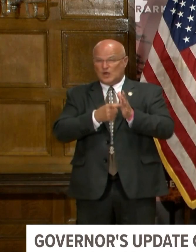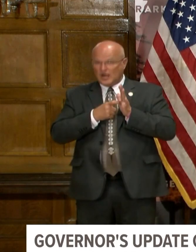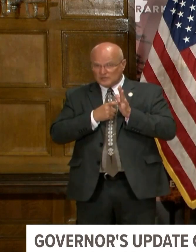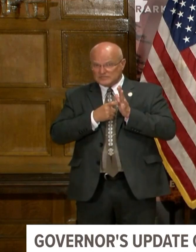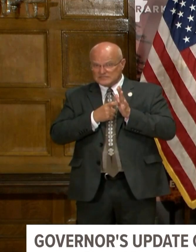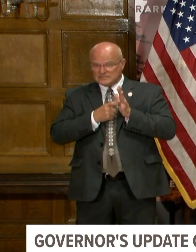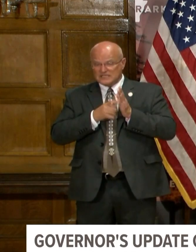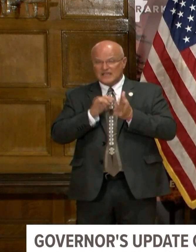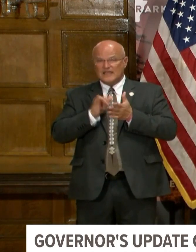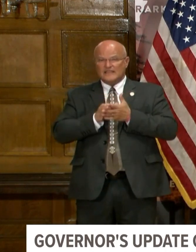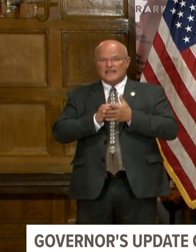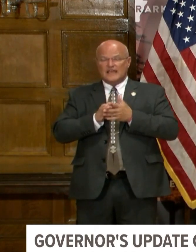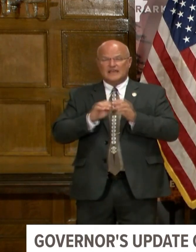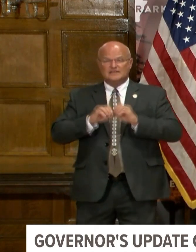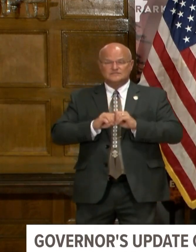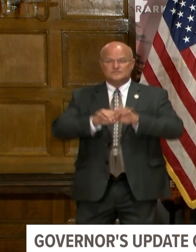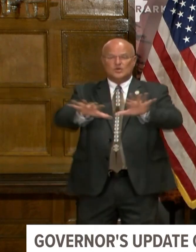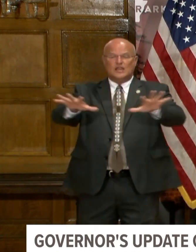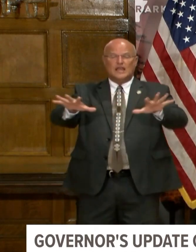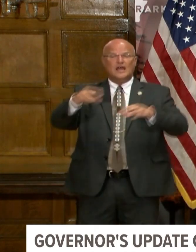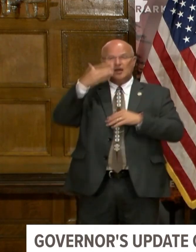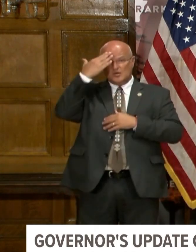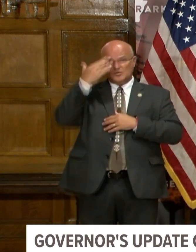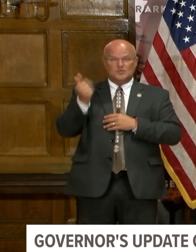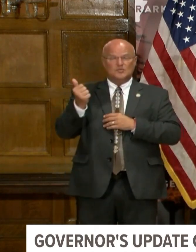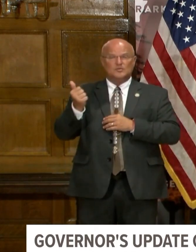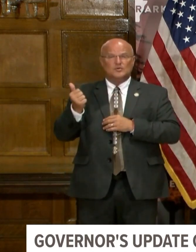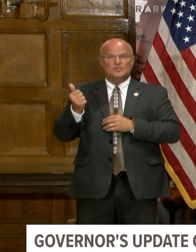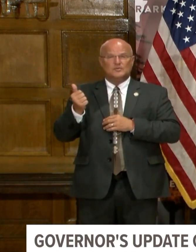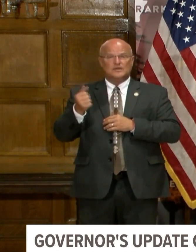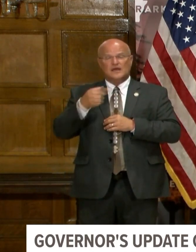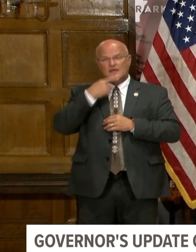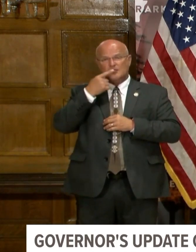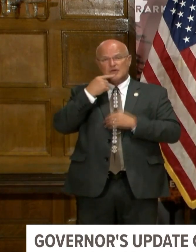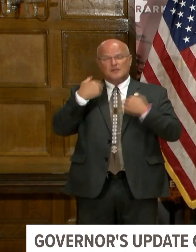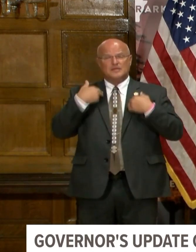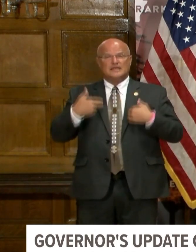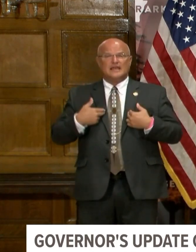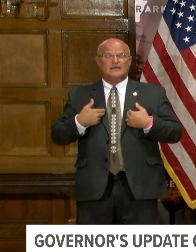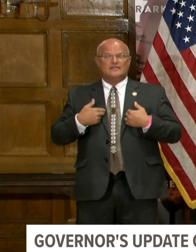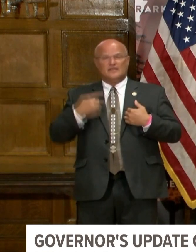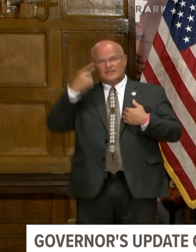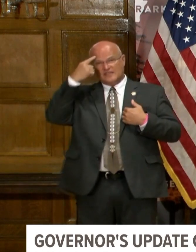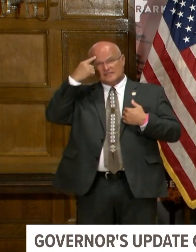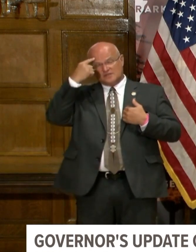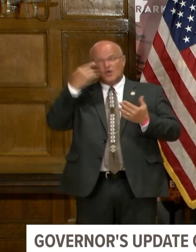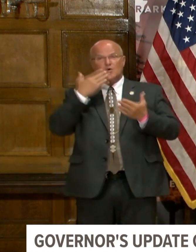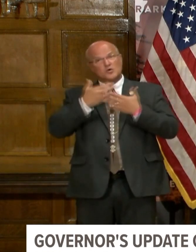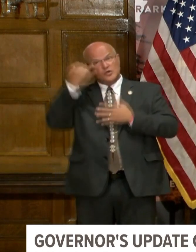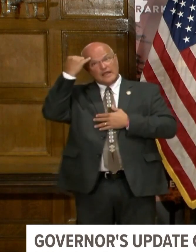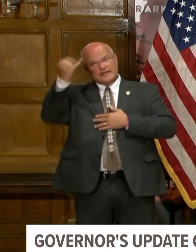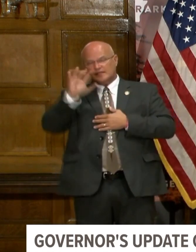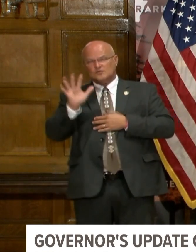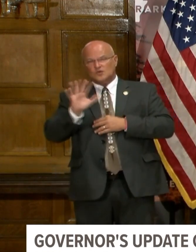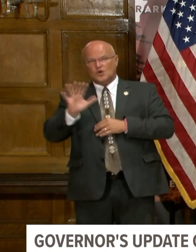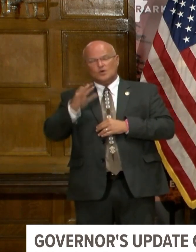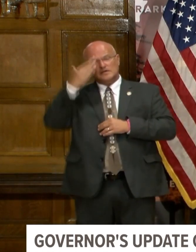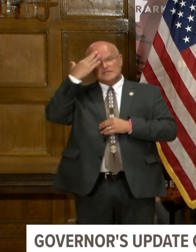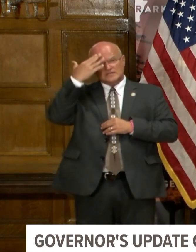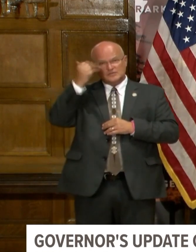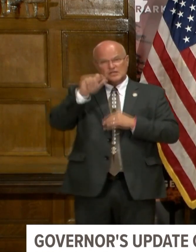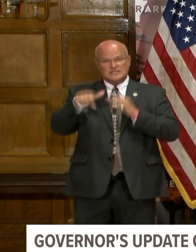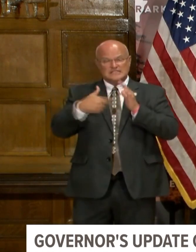requirements that are put out there because the public health arbitrarily thinks that's a good idea. It's